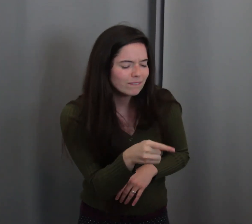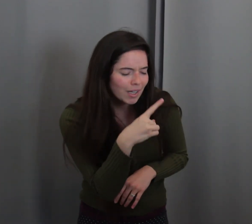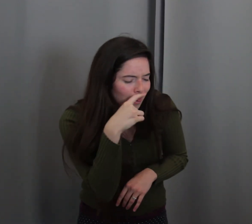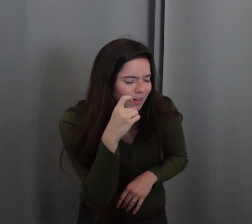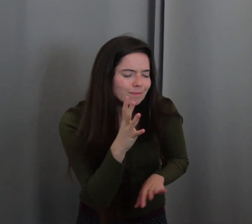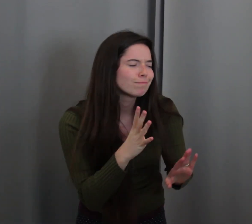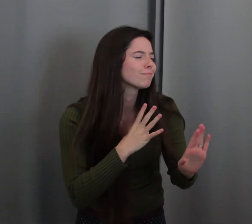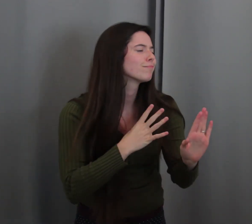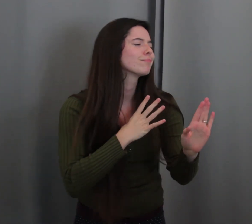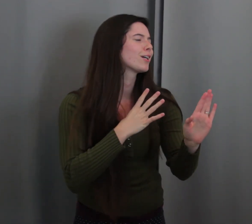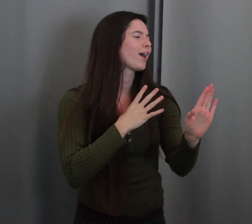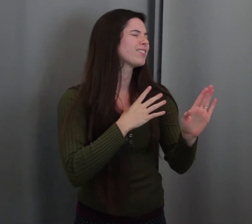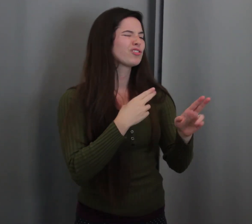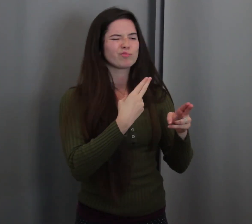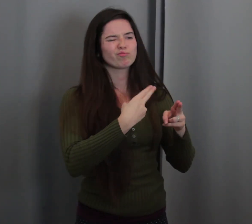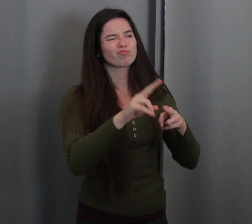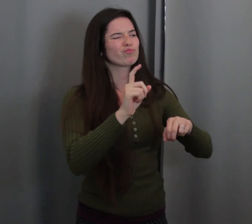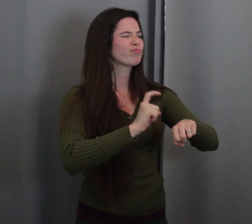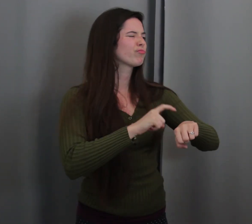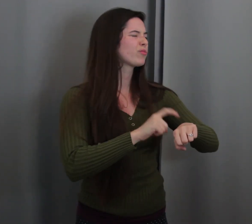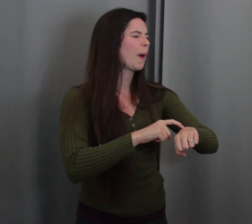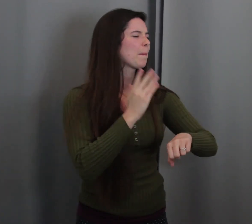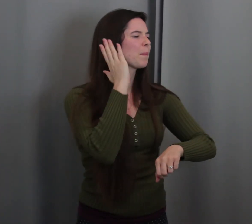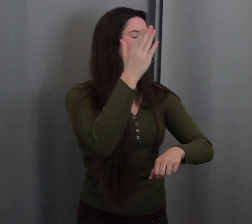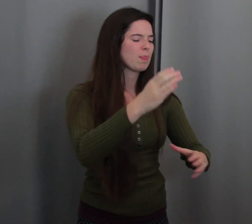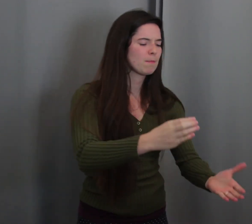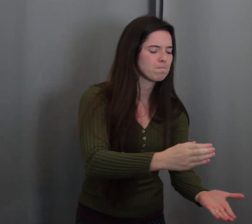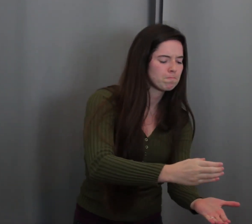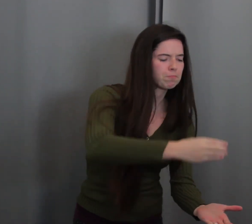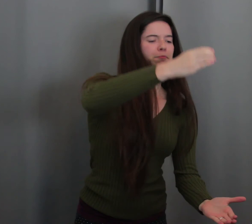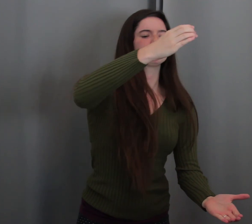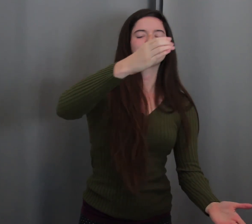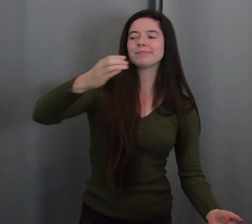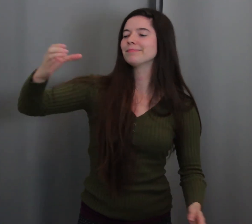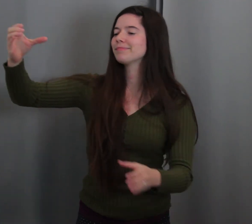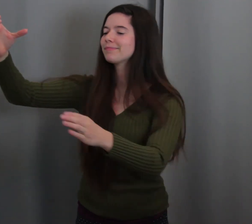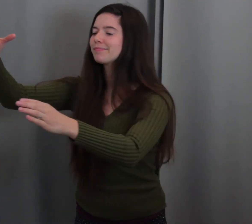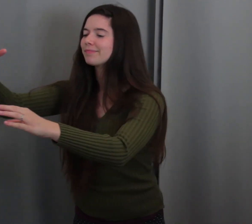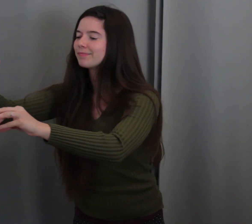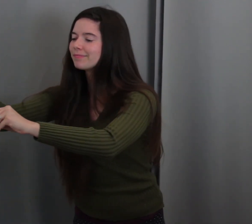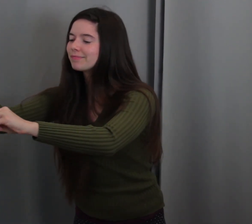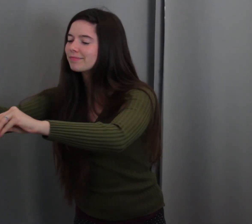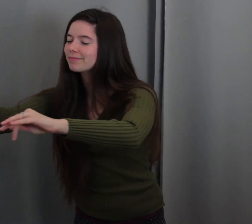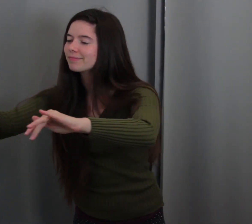It's just for a little while, till I can put it out in the garden.